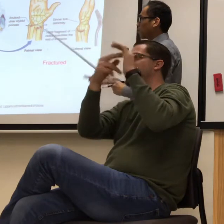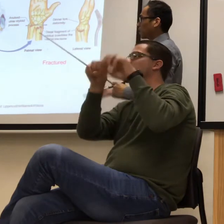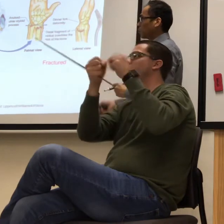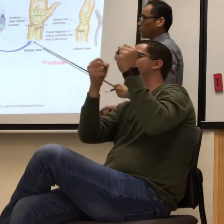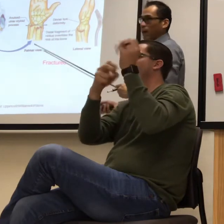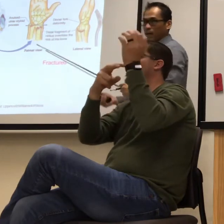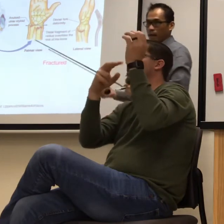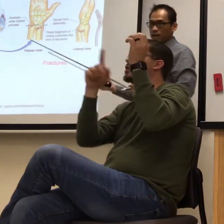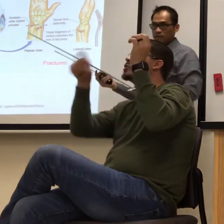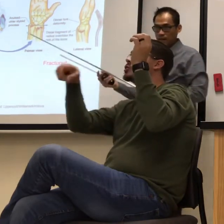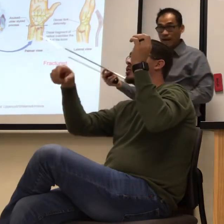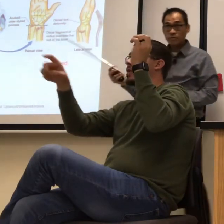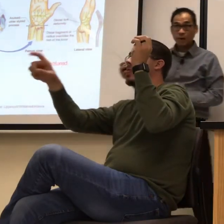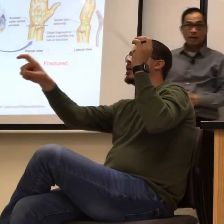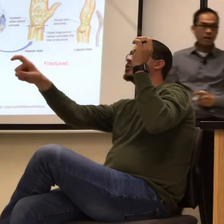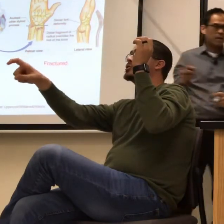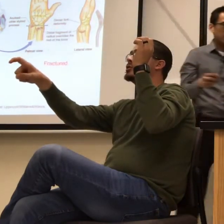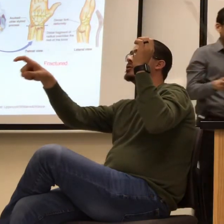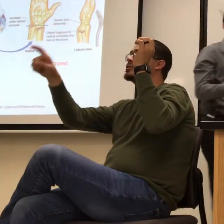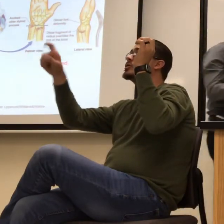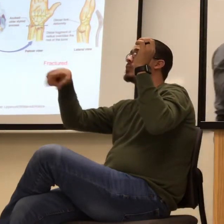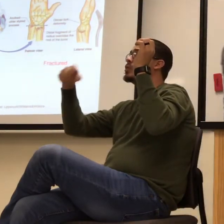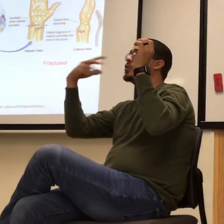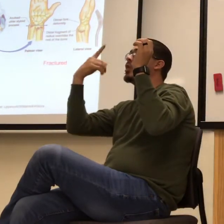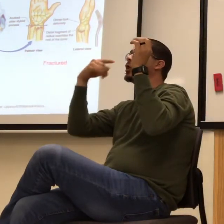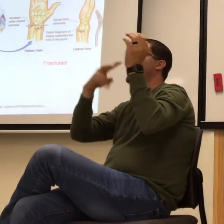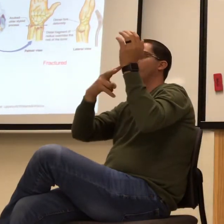that's one thing you can recognize on an X-ray.